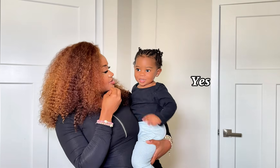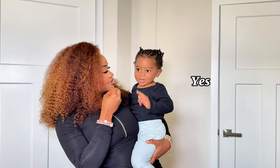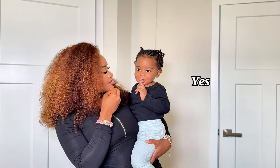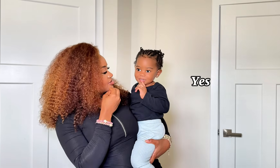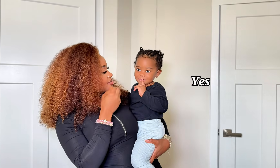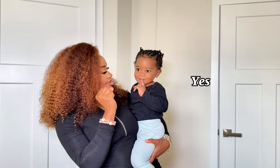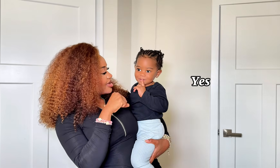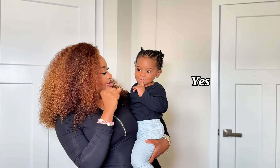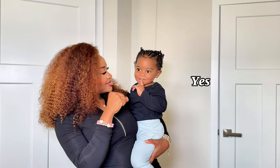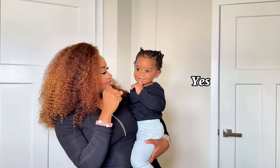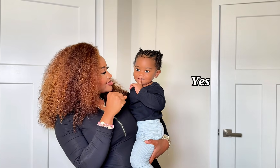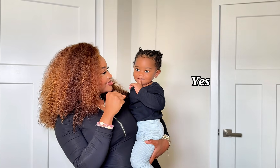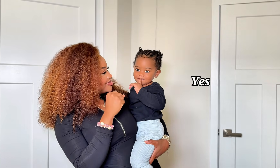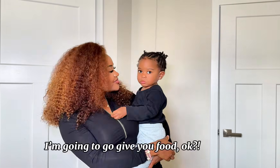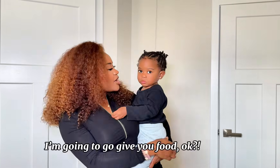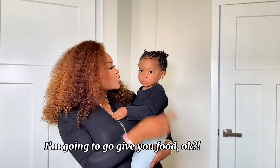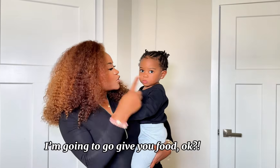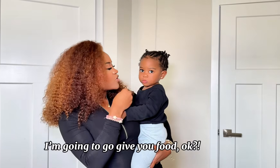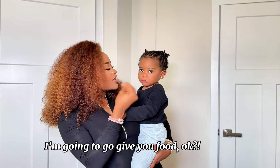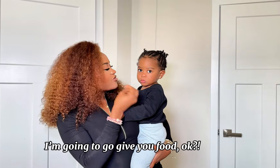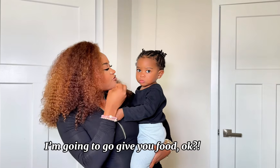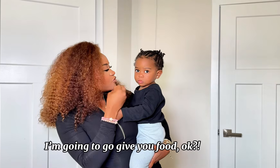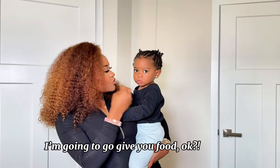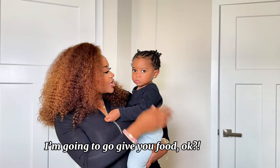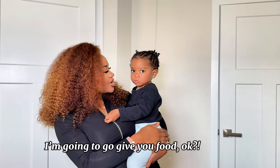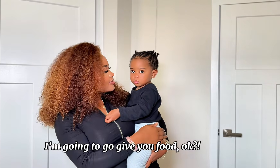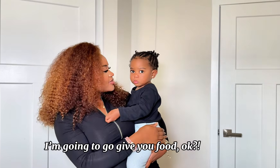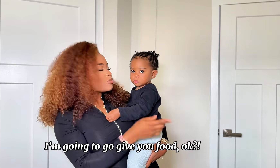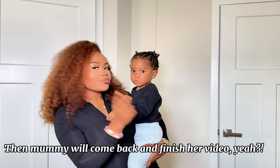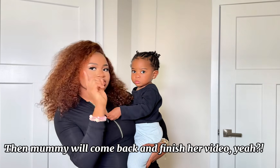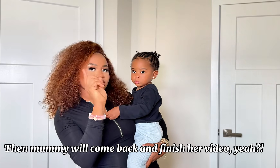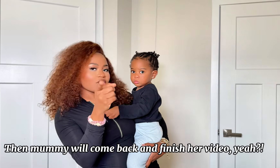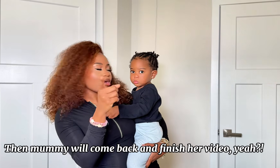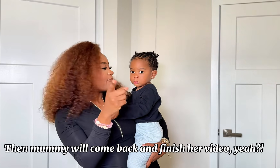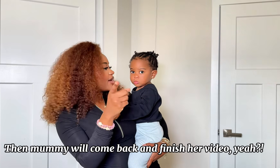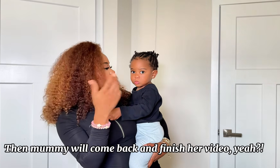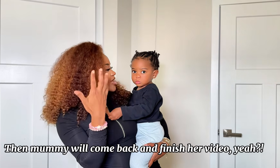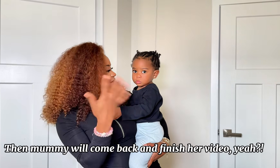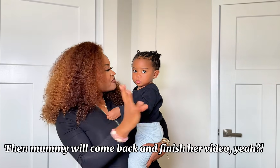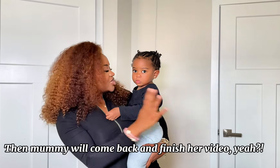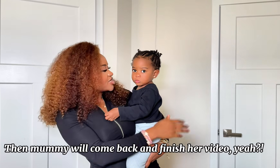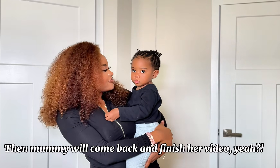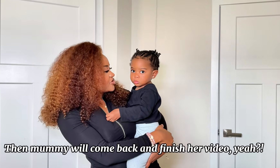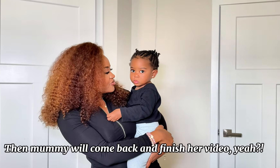Yeah. Yes? I'm going to go give you food, okay? The mommy's going to come back and finish her video.